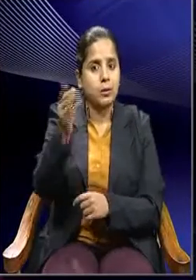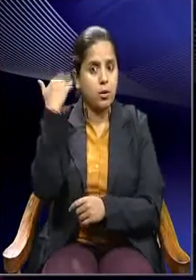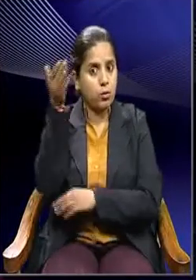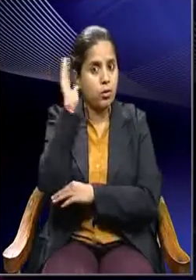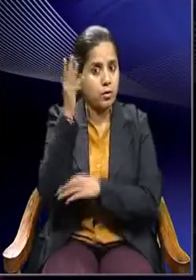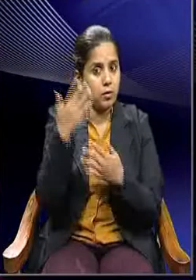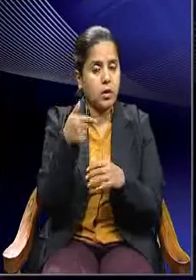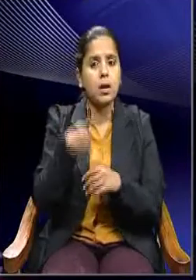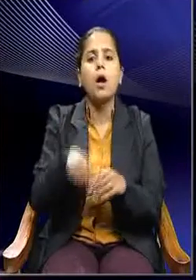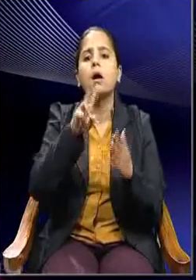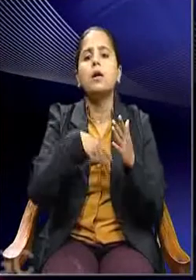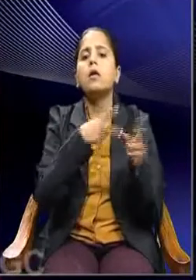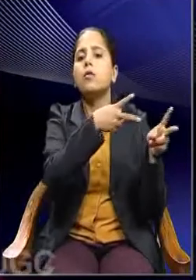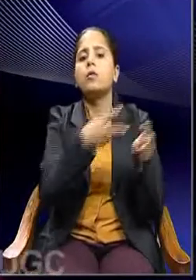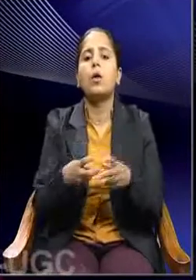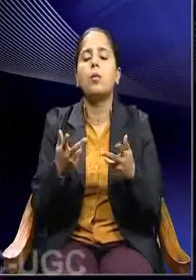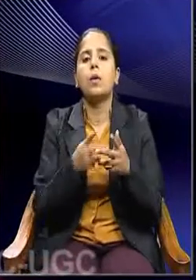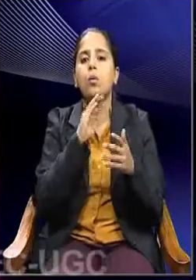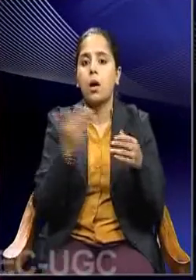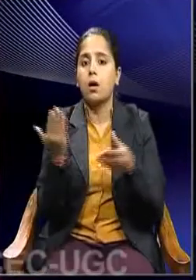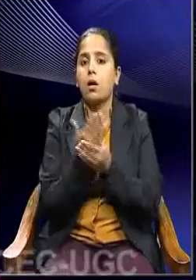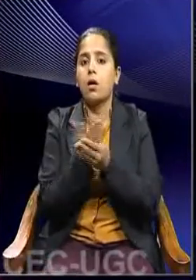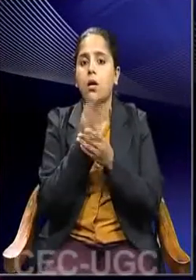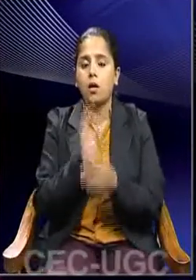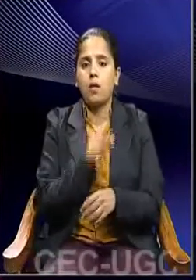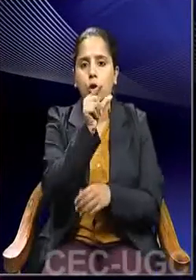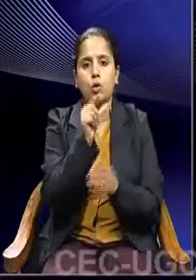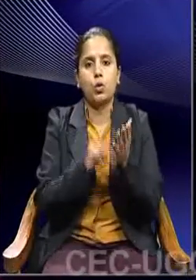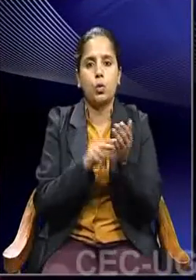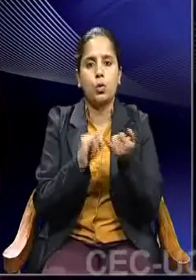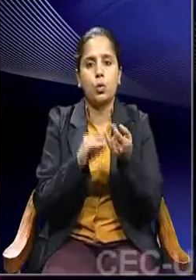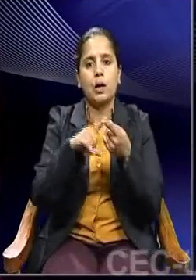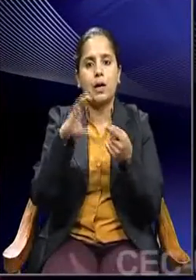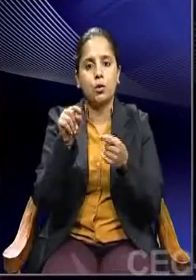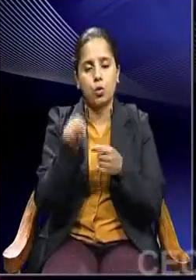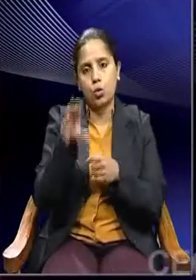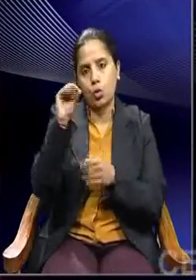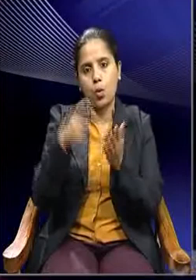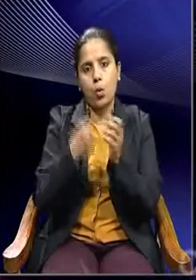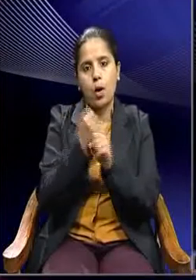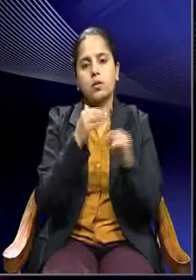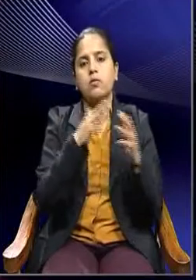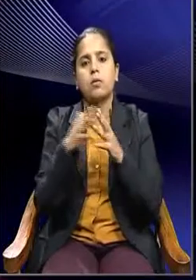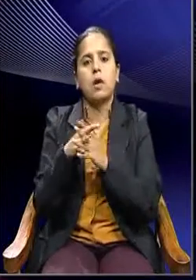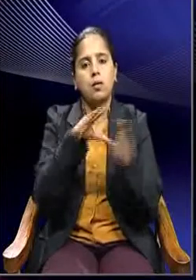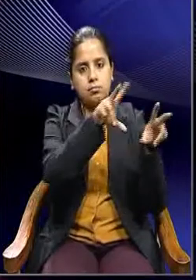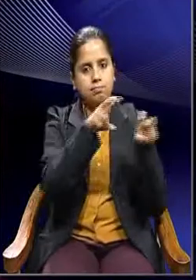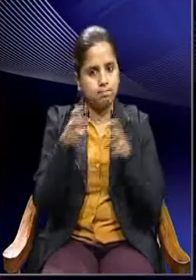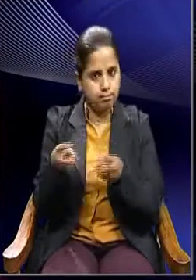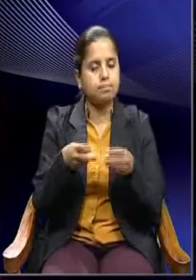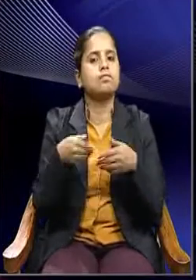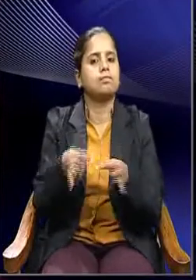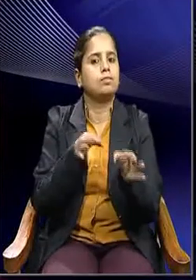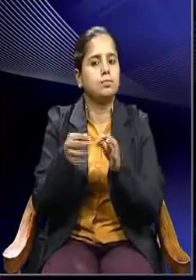this we are reading from the main document that we got from UNESCO.org. The guiding principle says